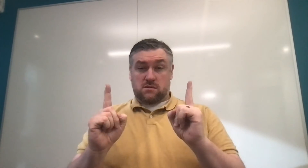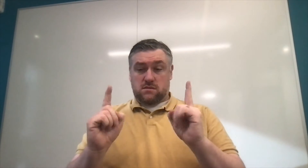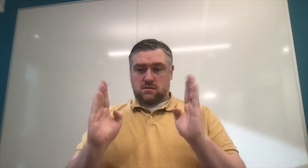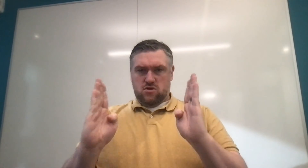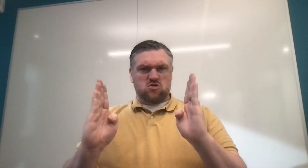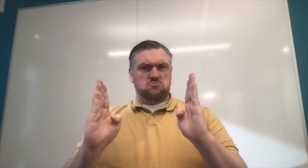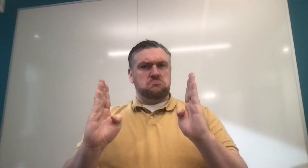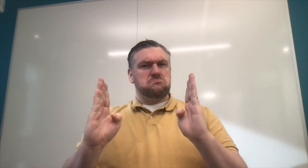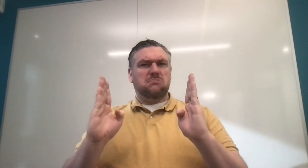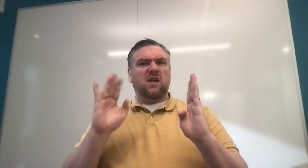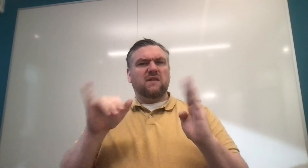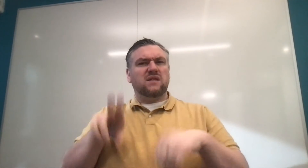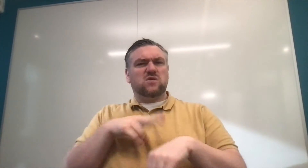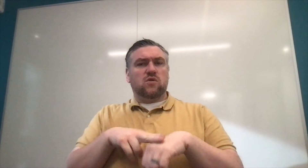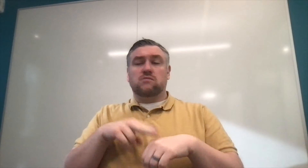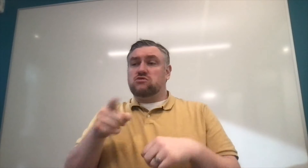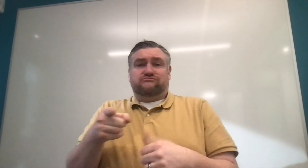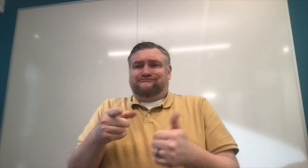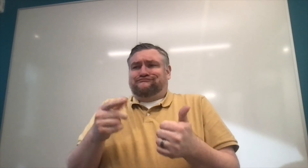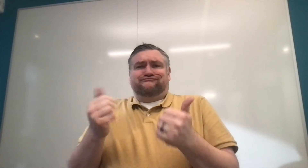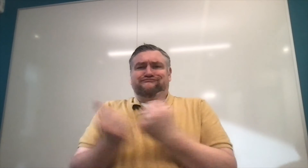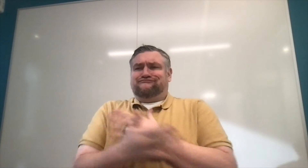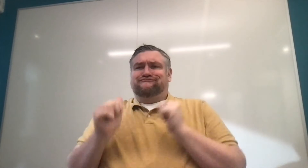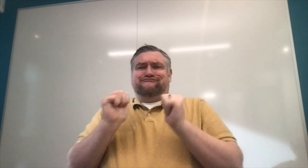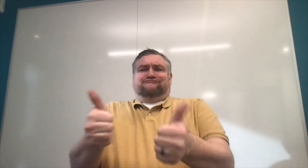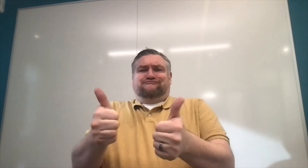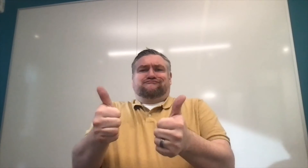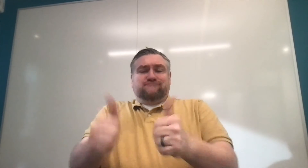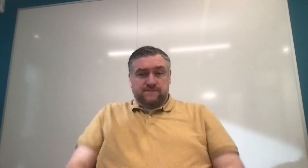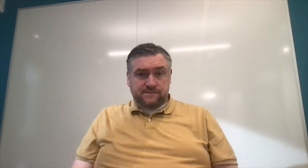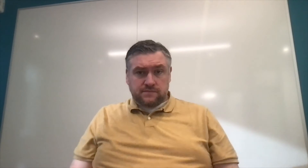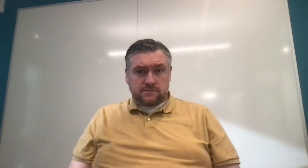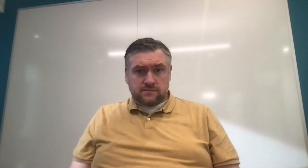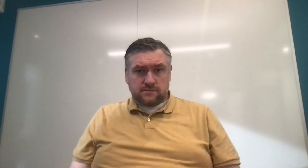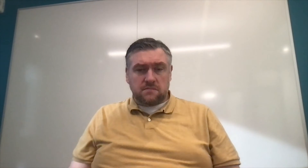plus 1 minus 1, that's normal, that's average, and everything's fine.